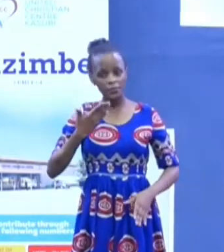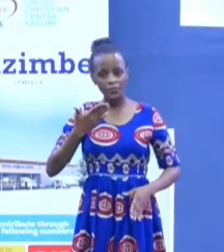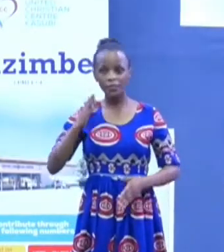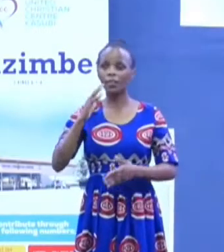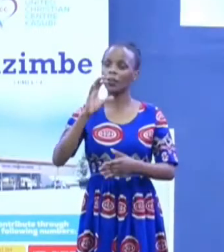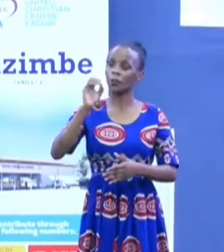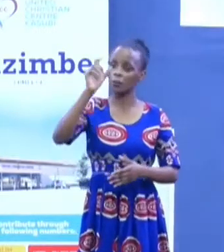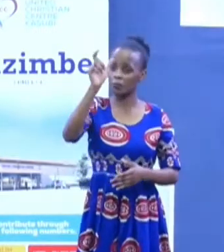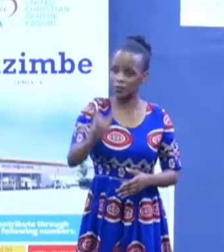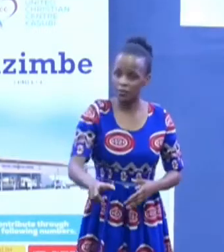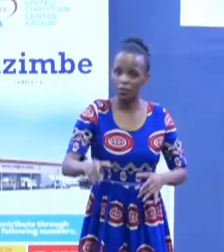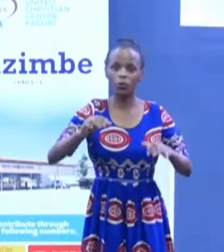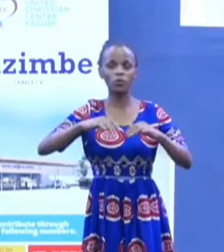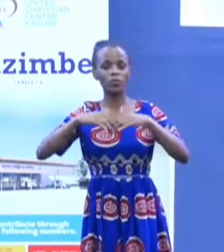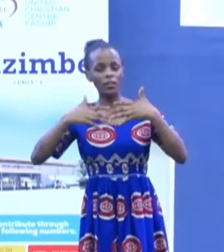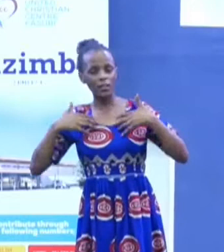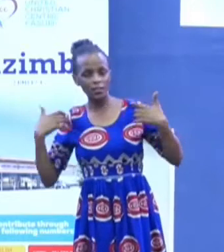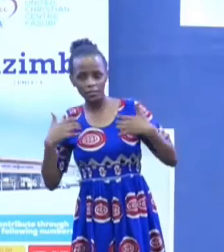muntu obanga nsolo